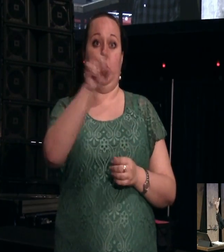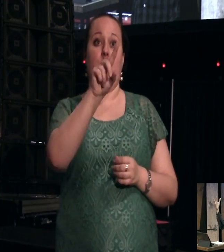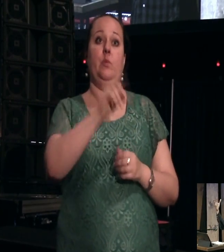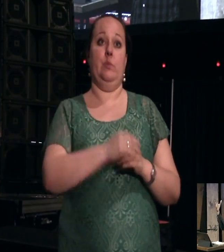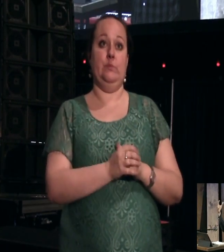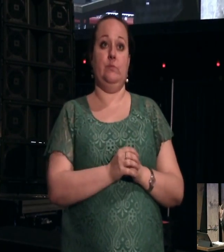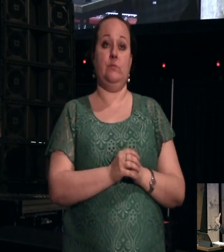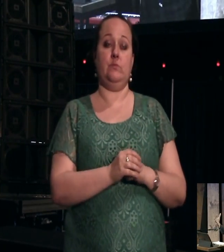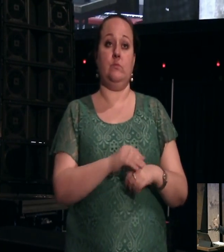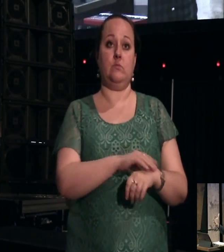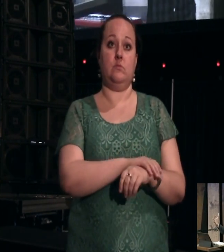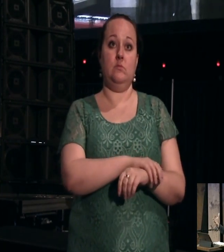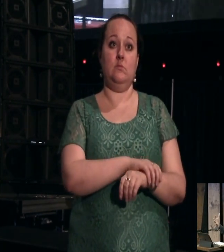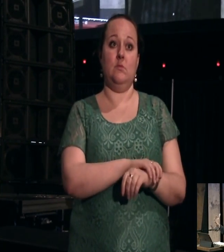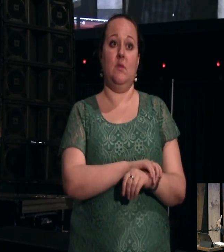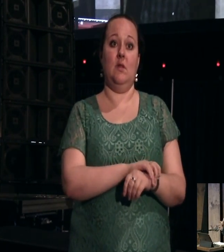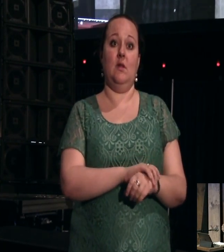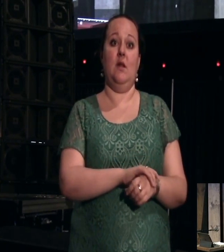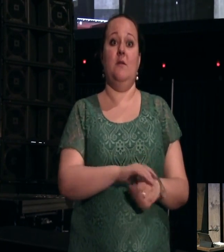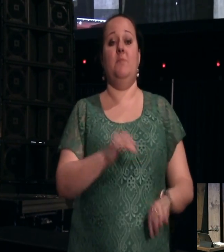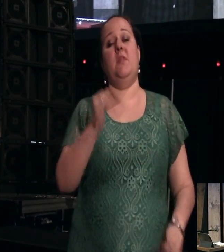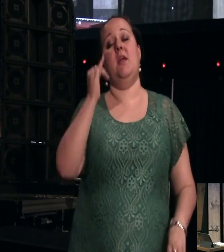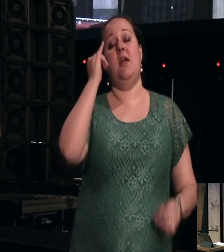were created.